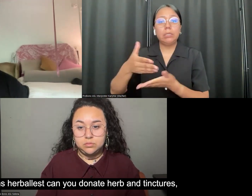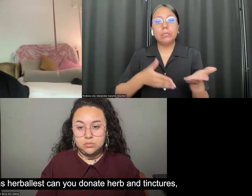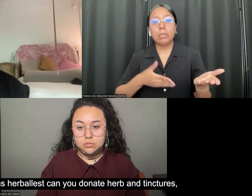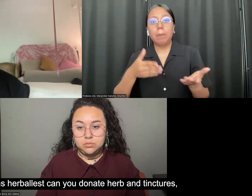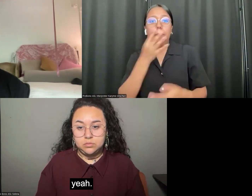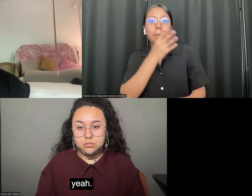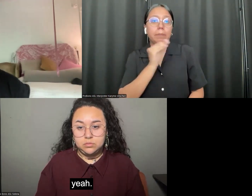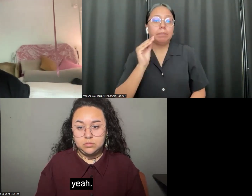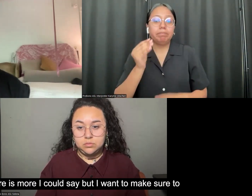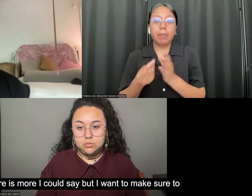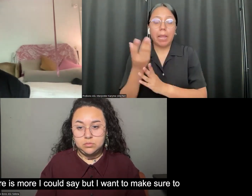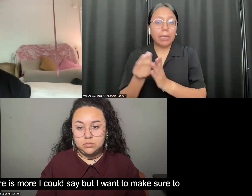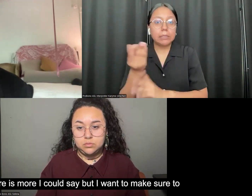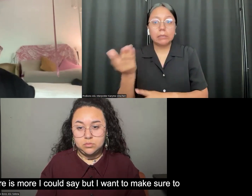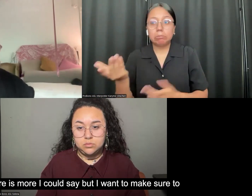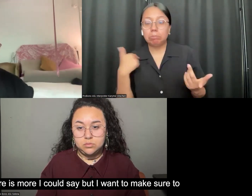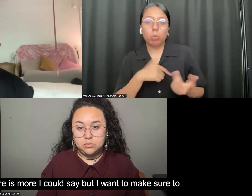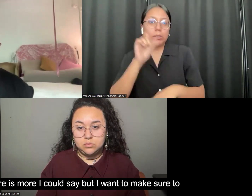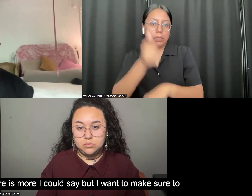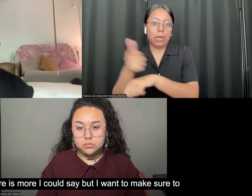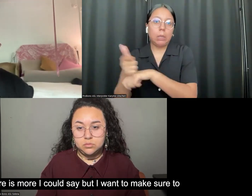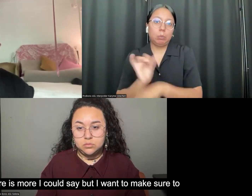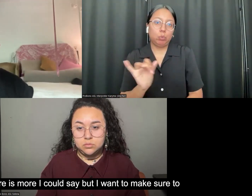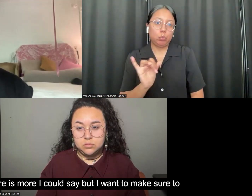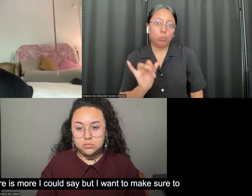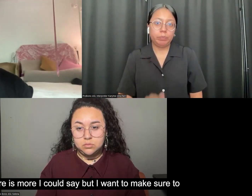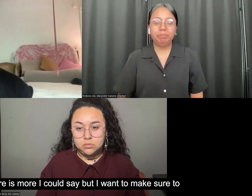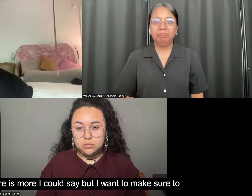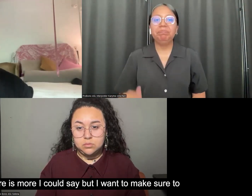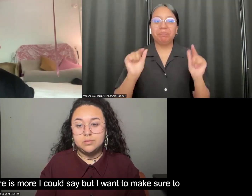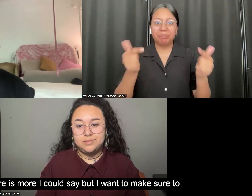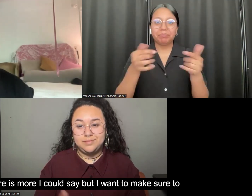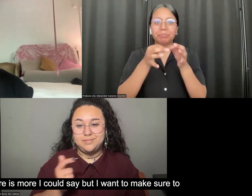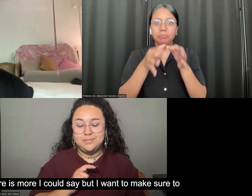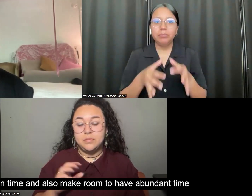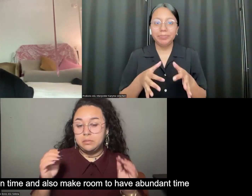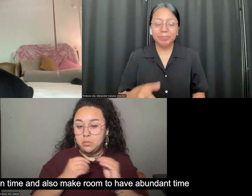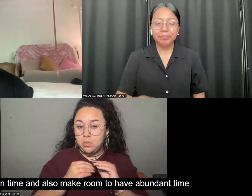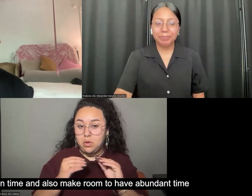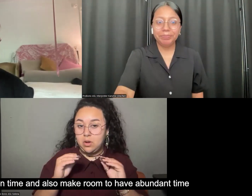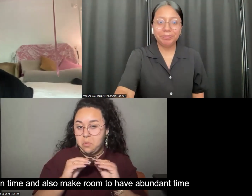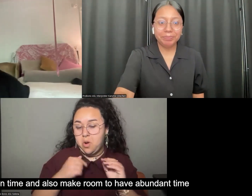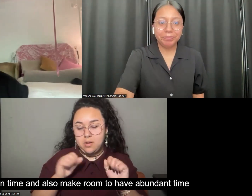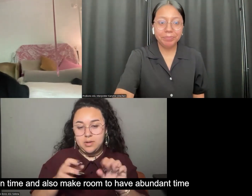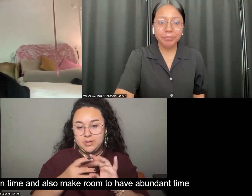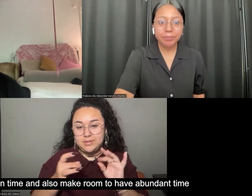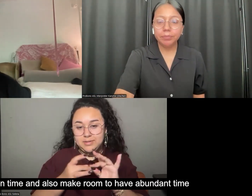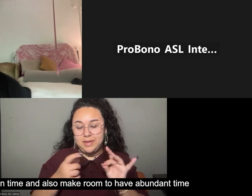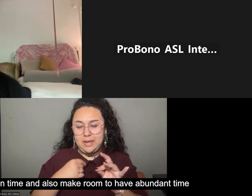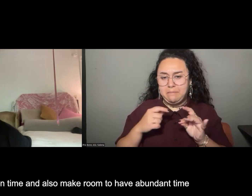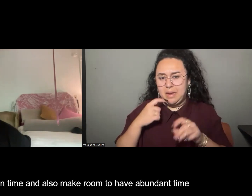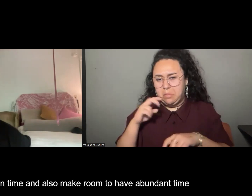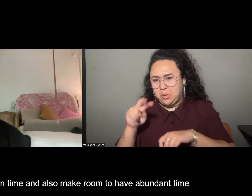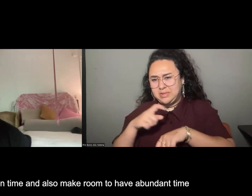there. And there's more I could say, but I want to make sure to keep on time and also make room to have abundant time